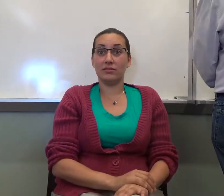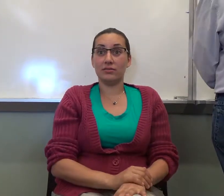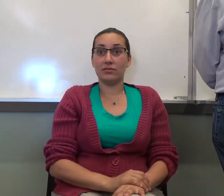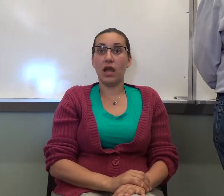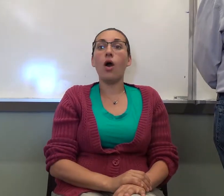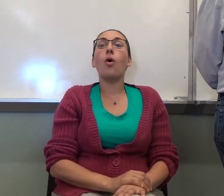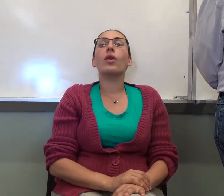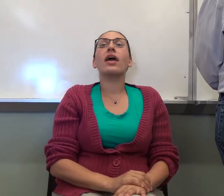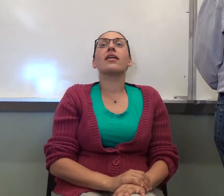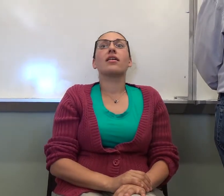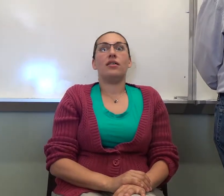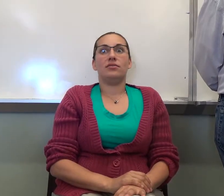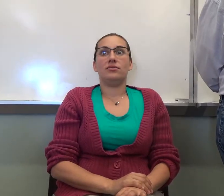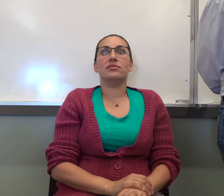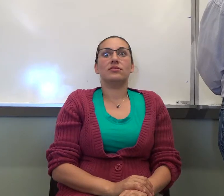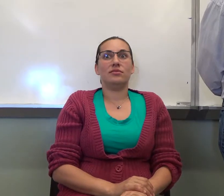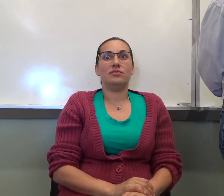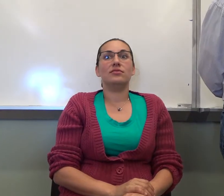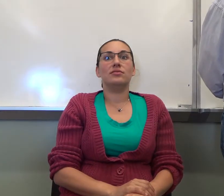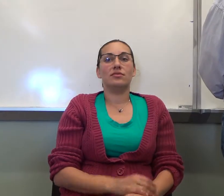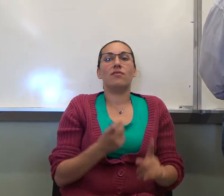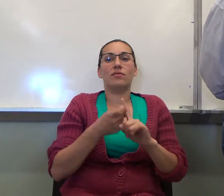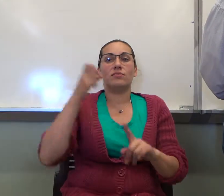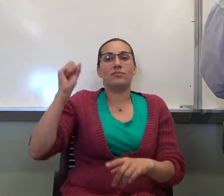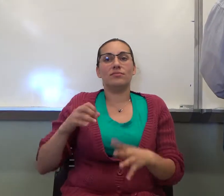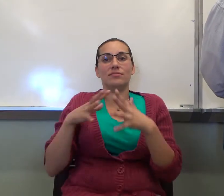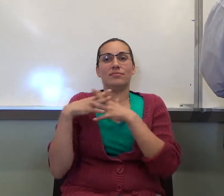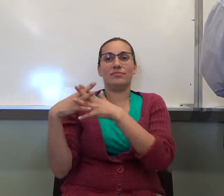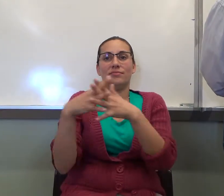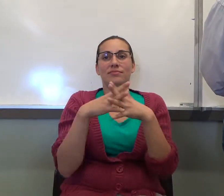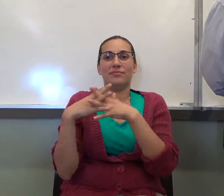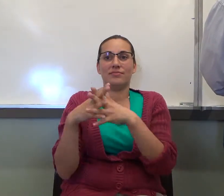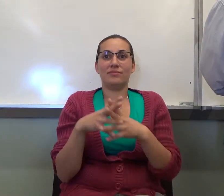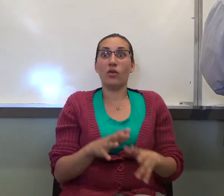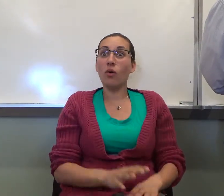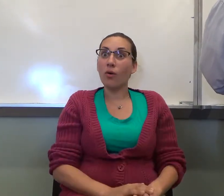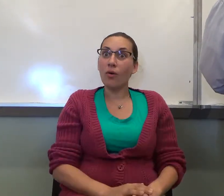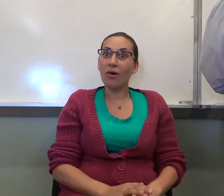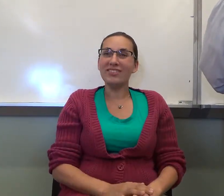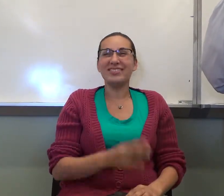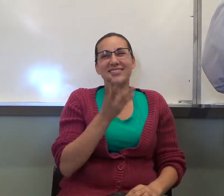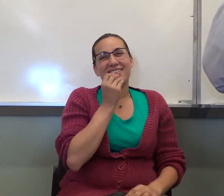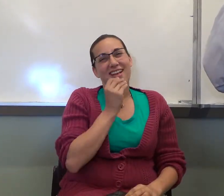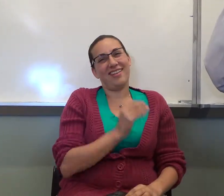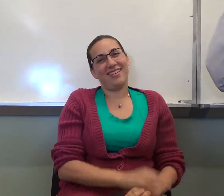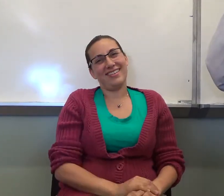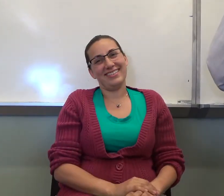This is called, we're still doing simplification, but we're combining like terms.